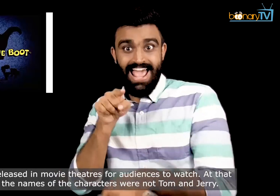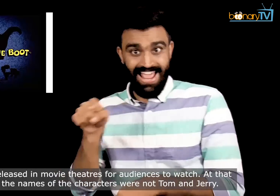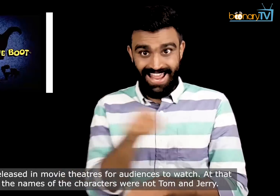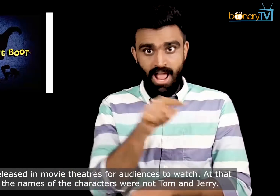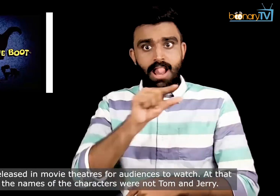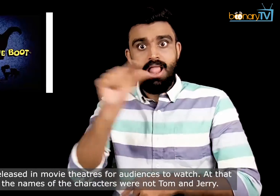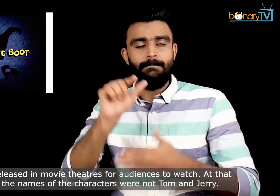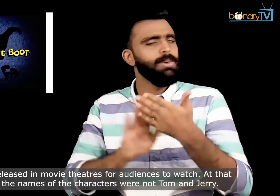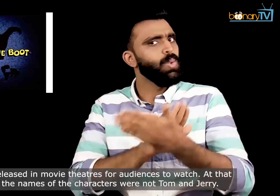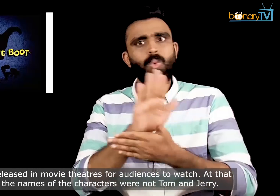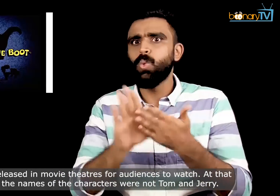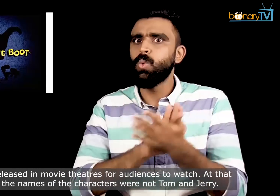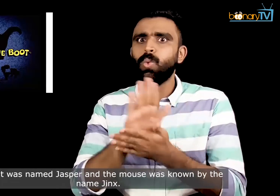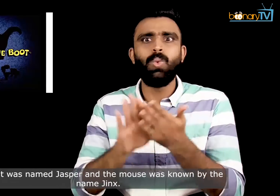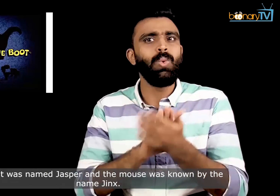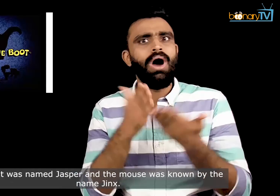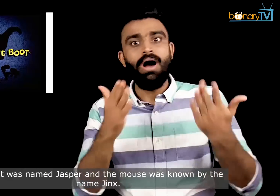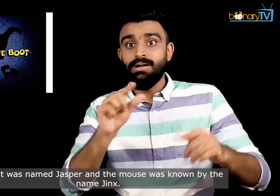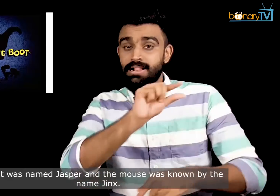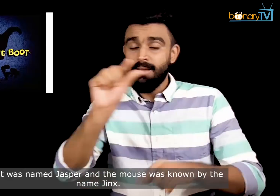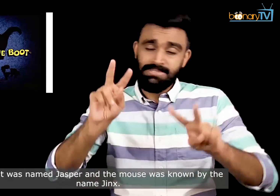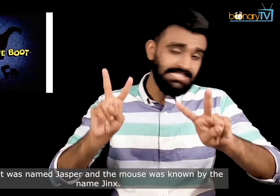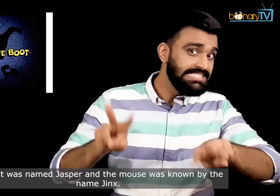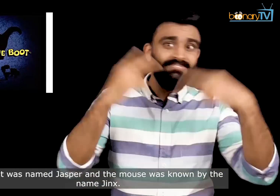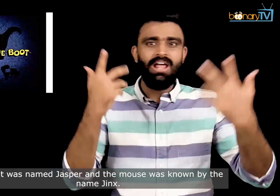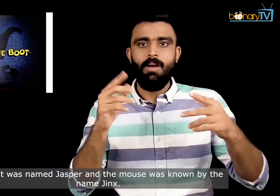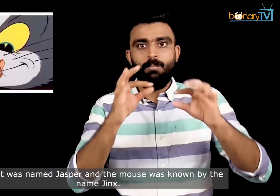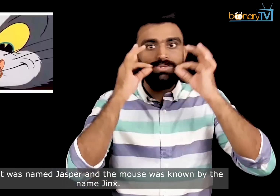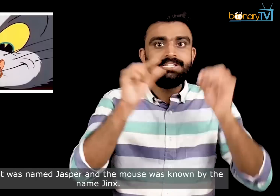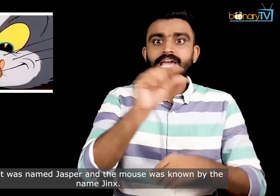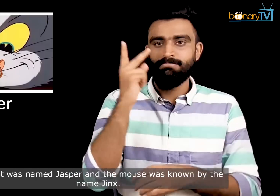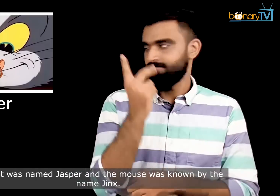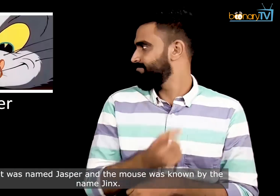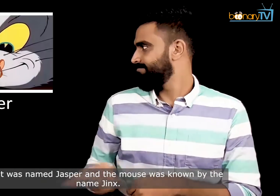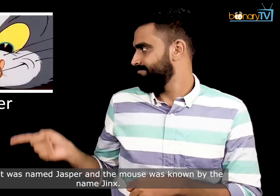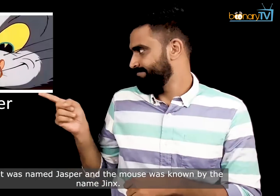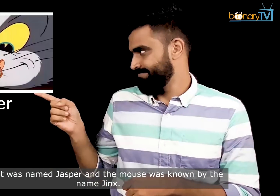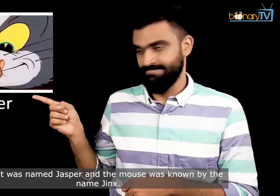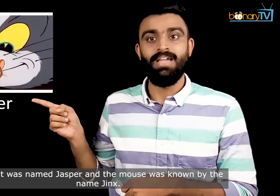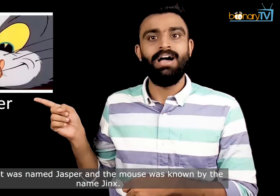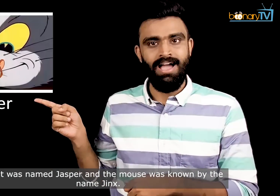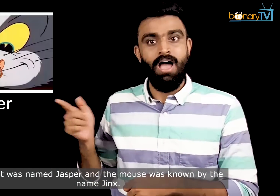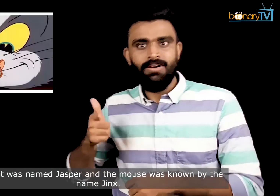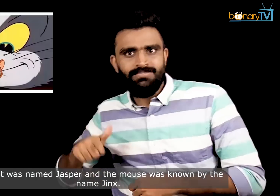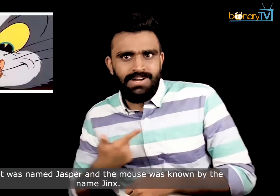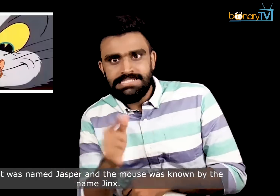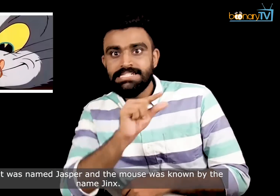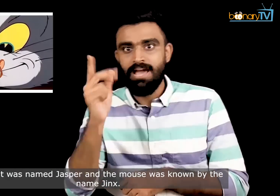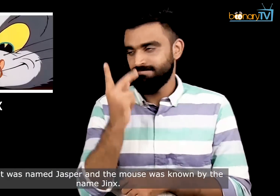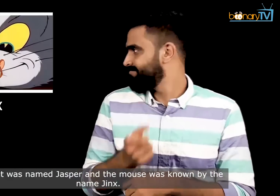Jerry. The cat was named Jasper and the mouse was known by the